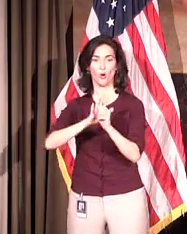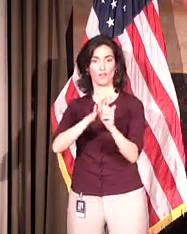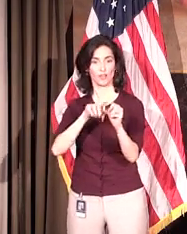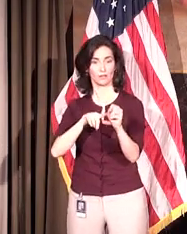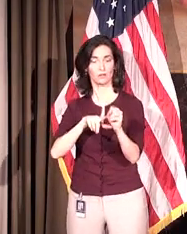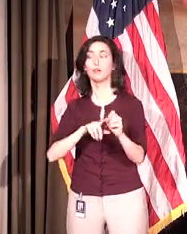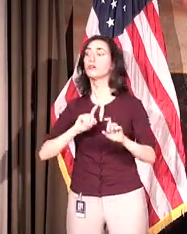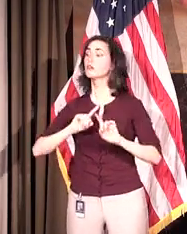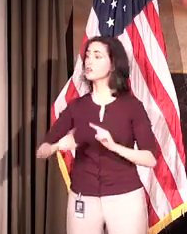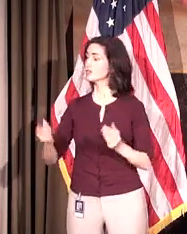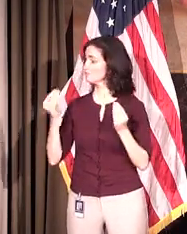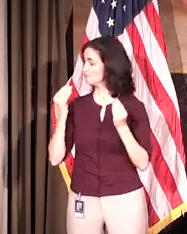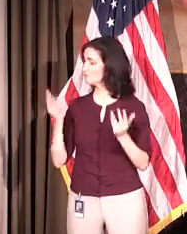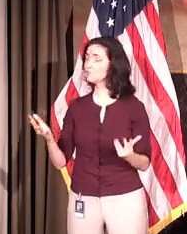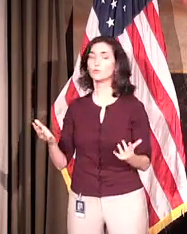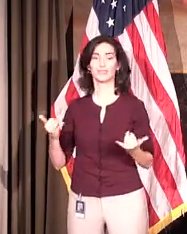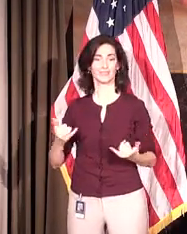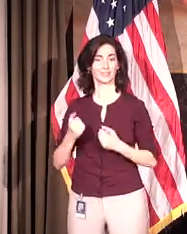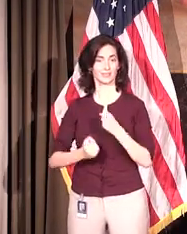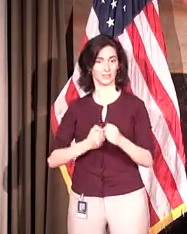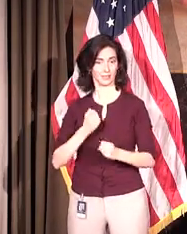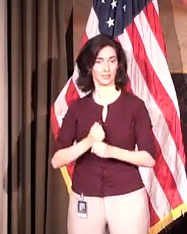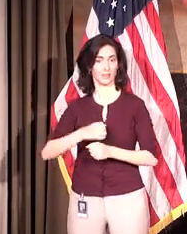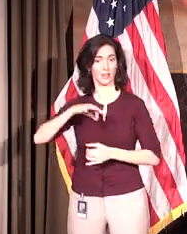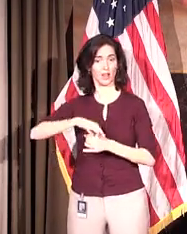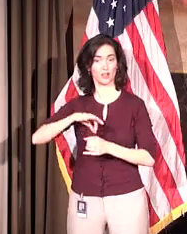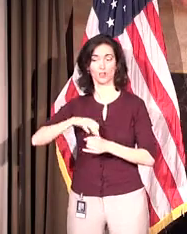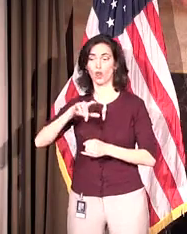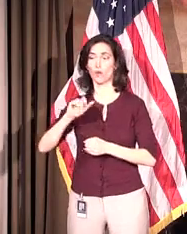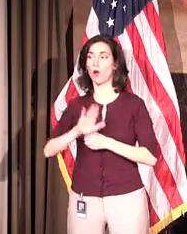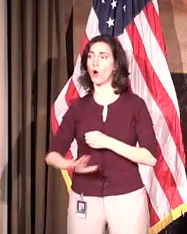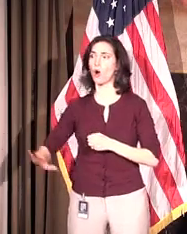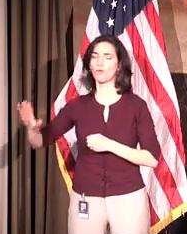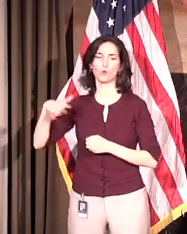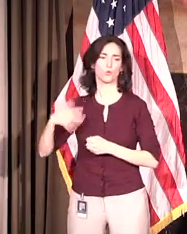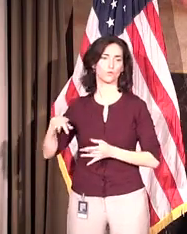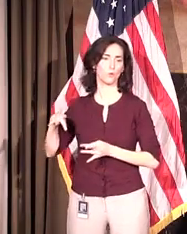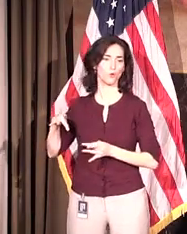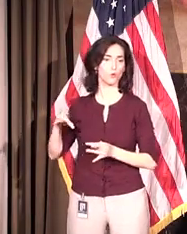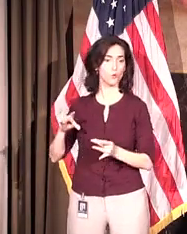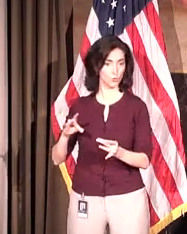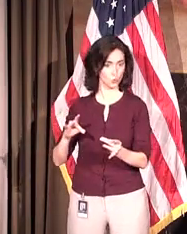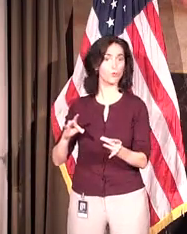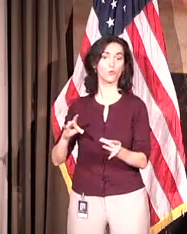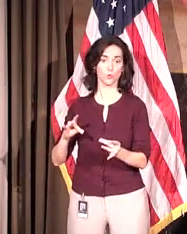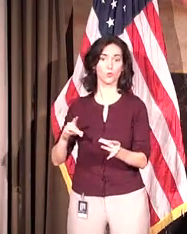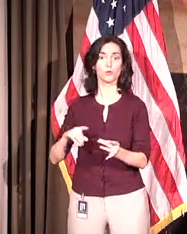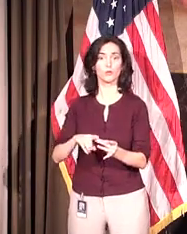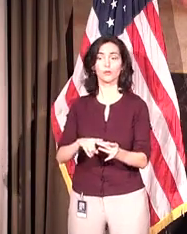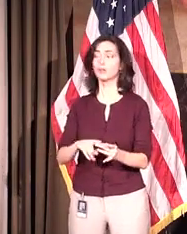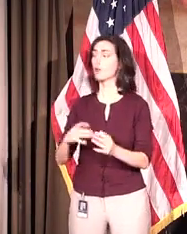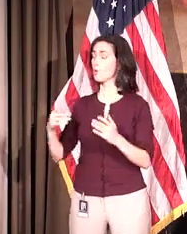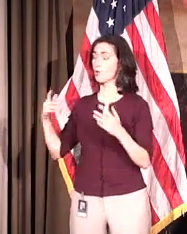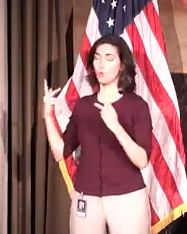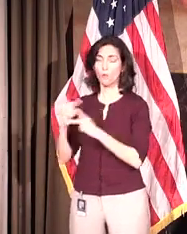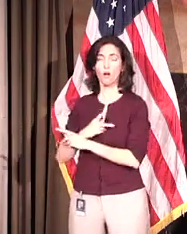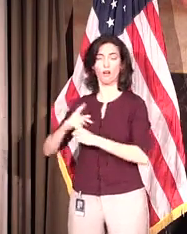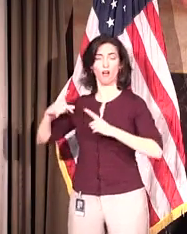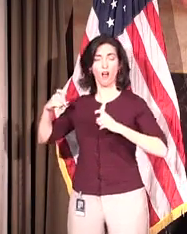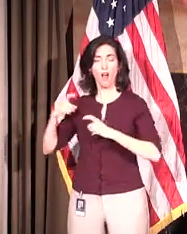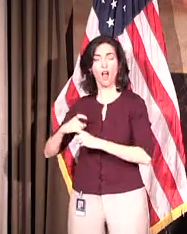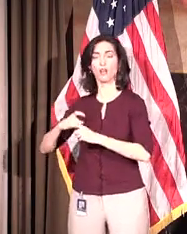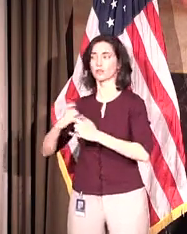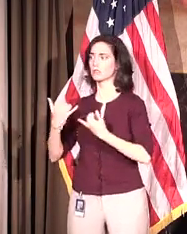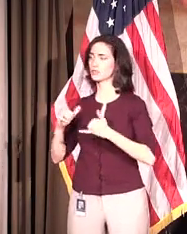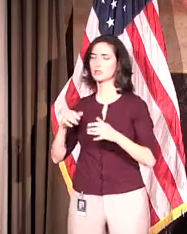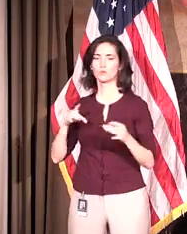in Louisiana was very smooth, especially when you consider all the added complexities this year.